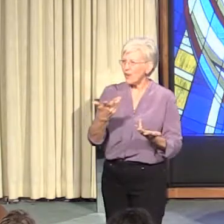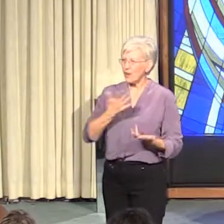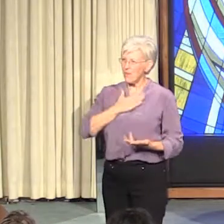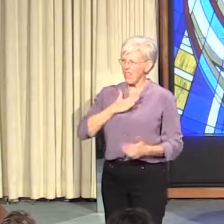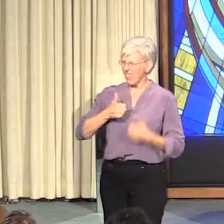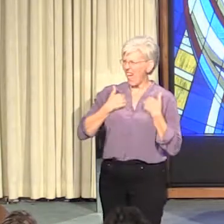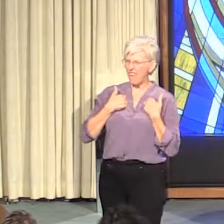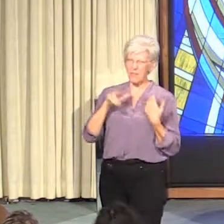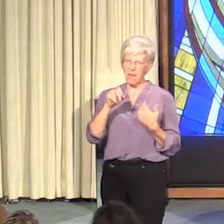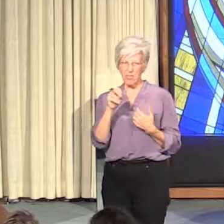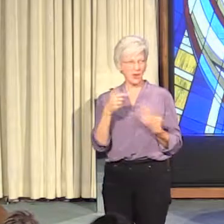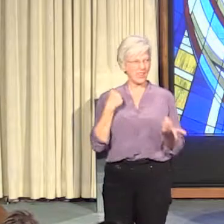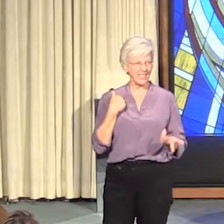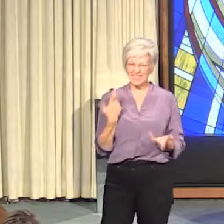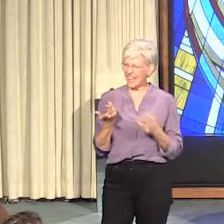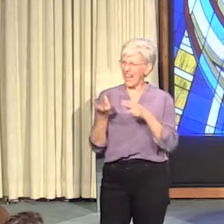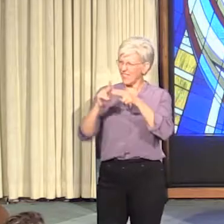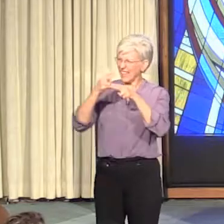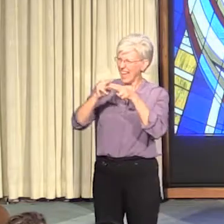weight,